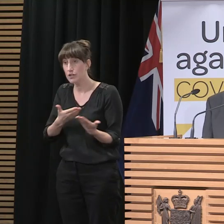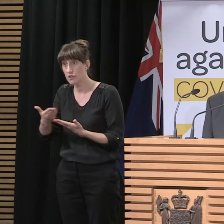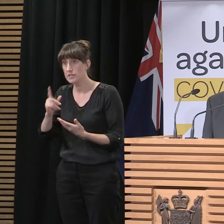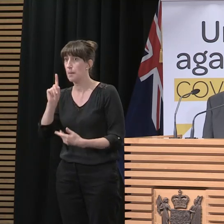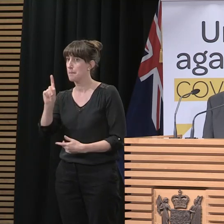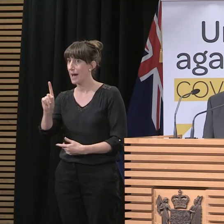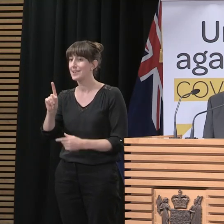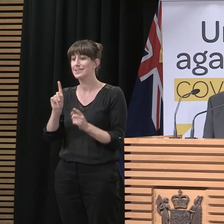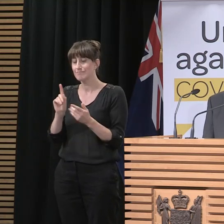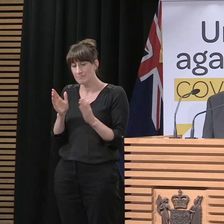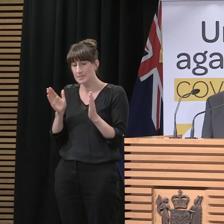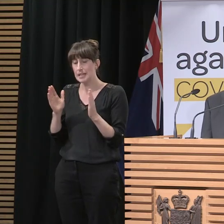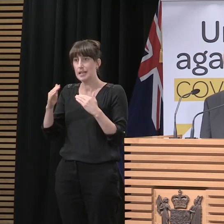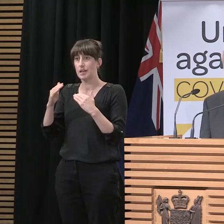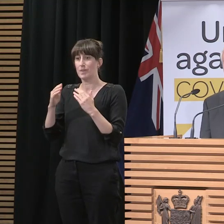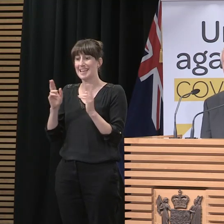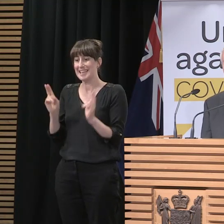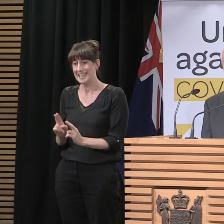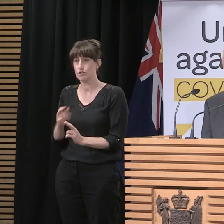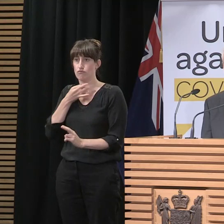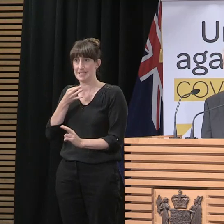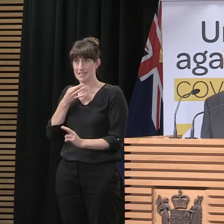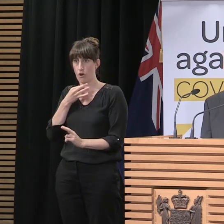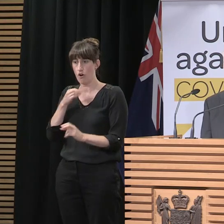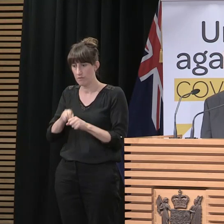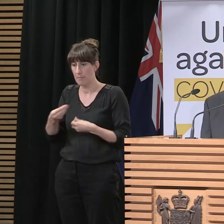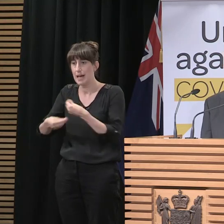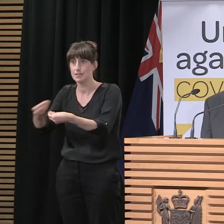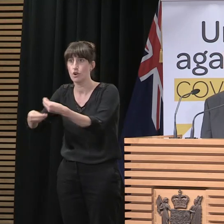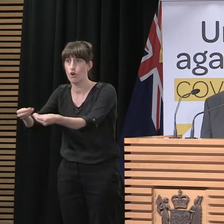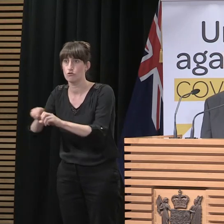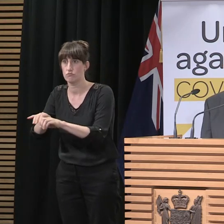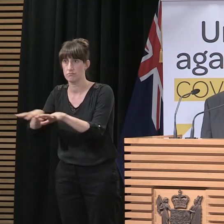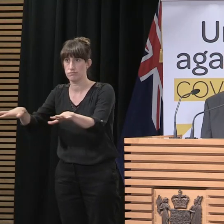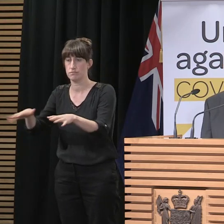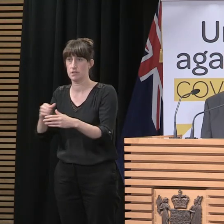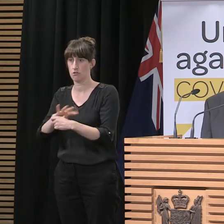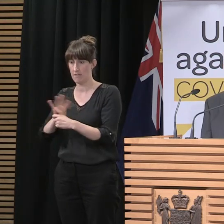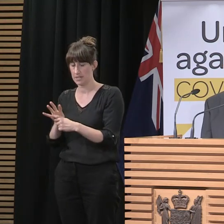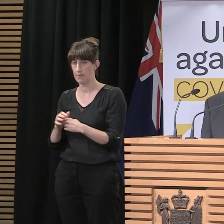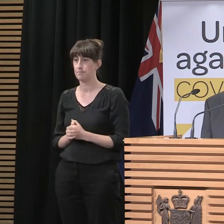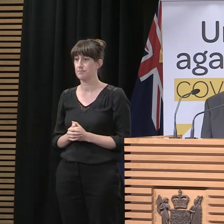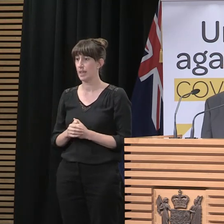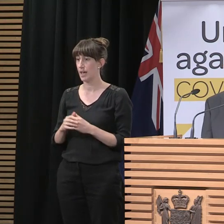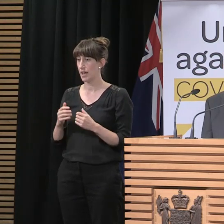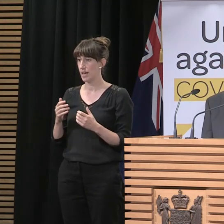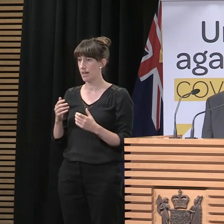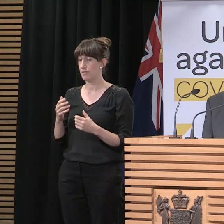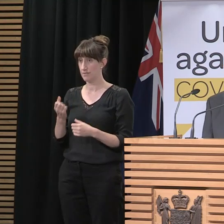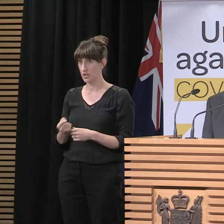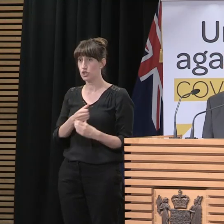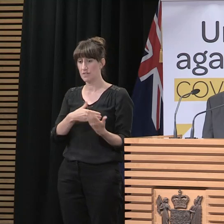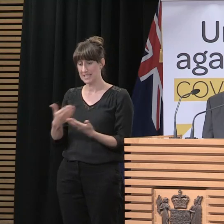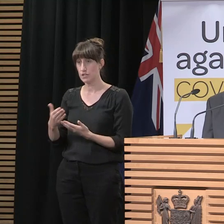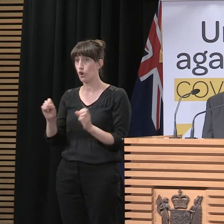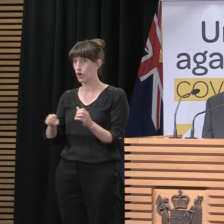COVID-19? To date, we have identified 15 sectors that are considered to be essential services. You can